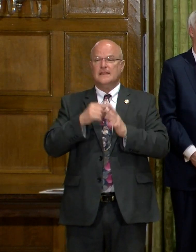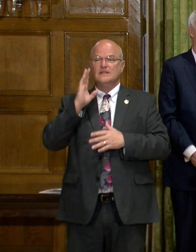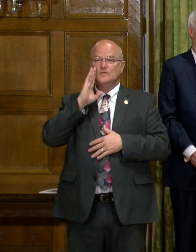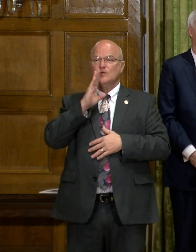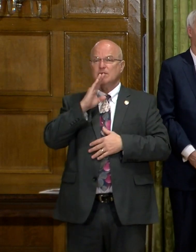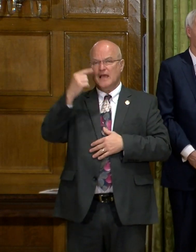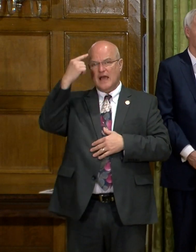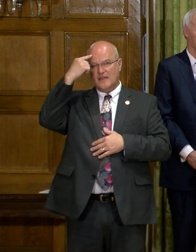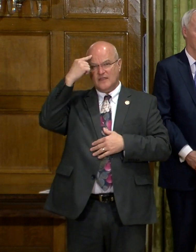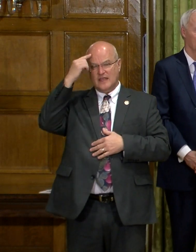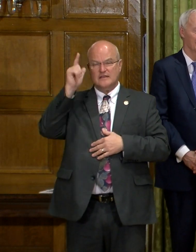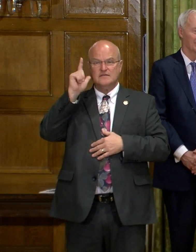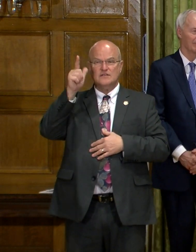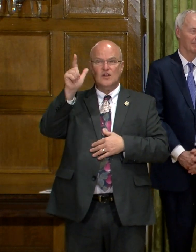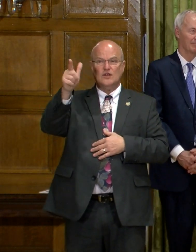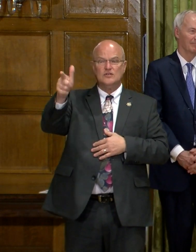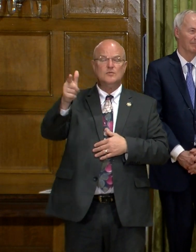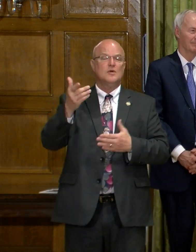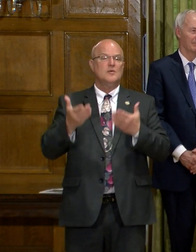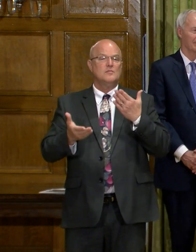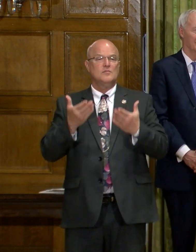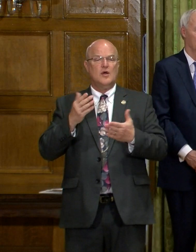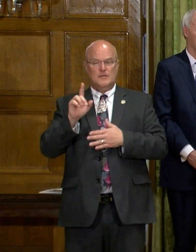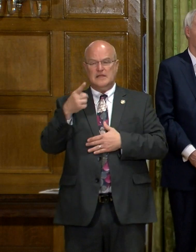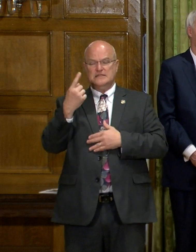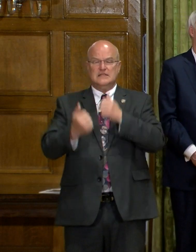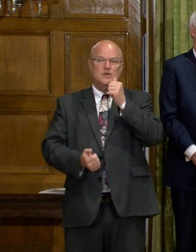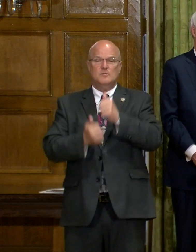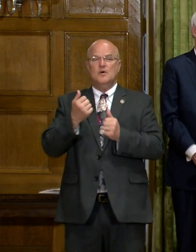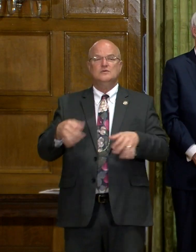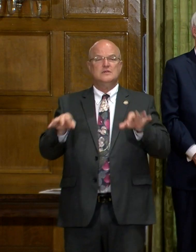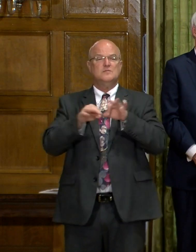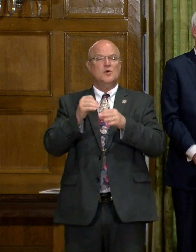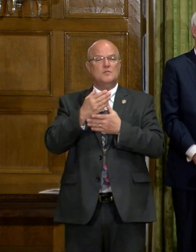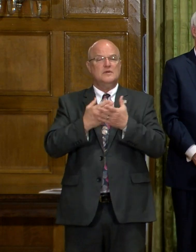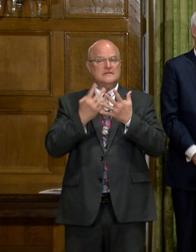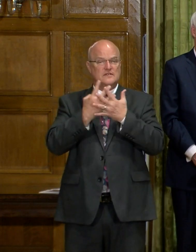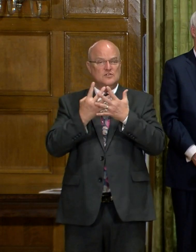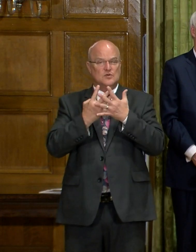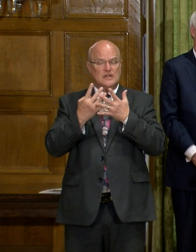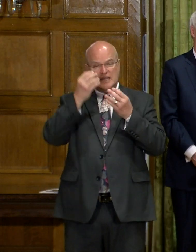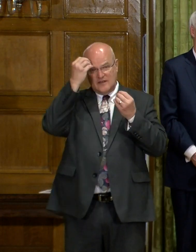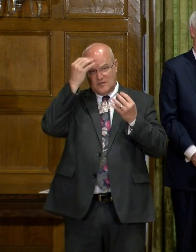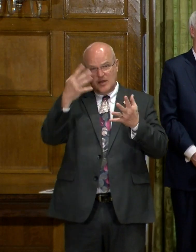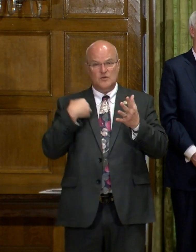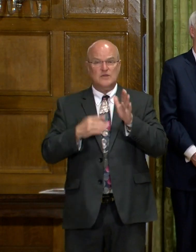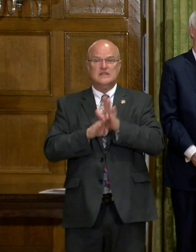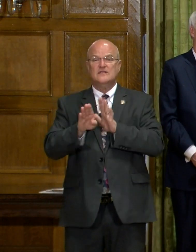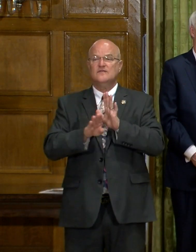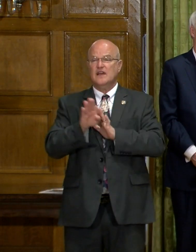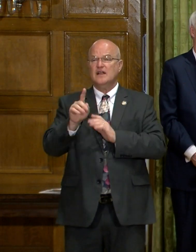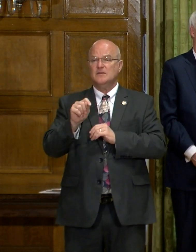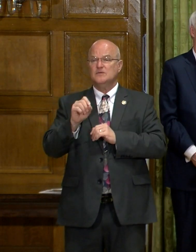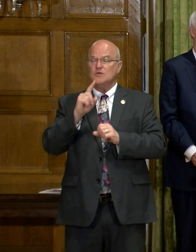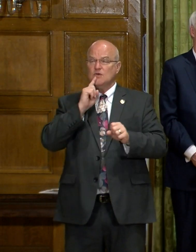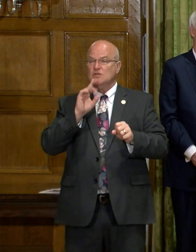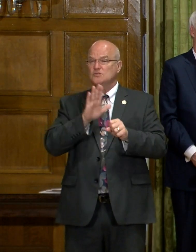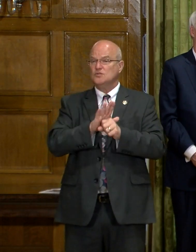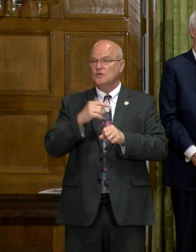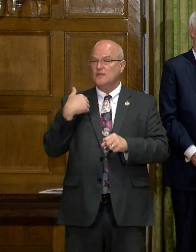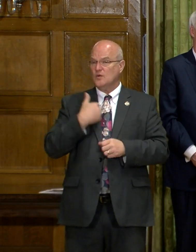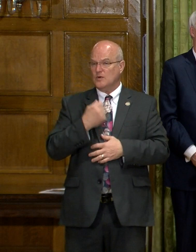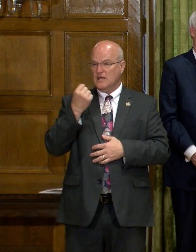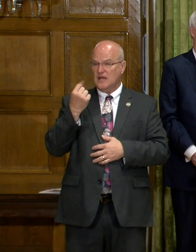be, I think, over the long term, probably the single most important piece of screening information that we can develop to ensure that